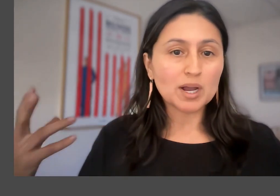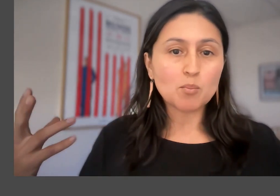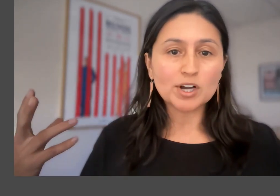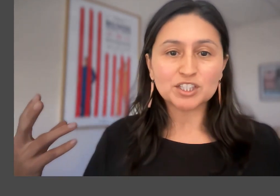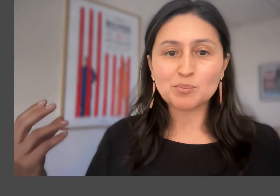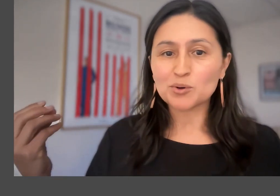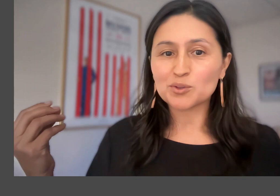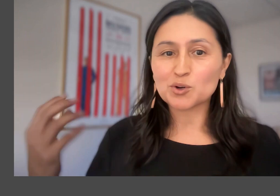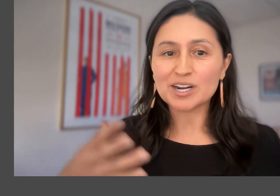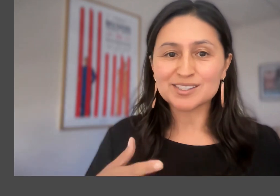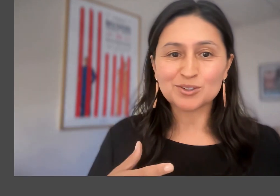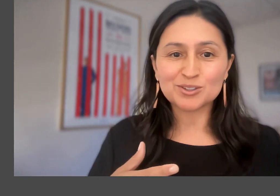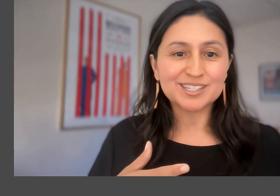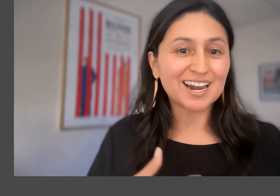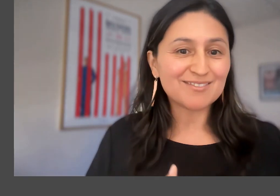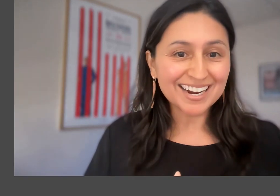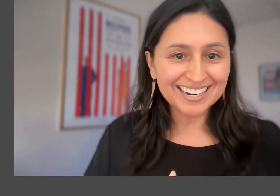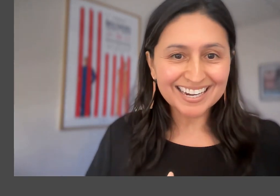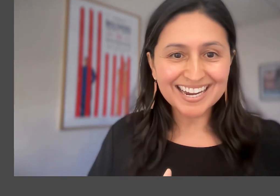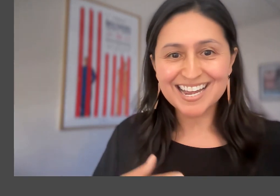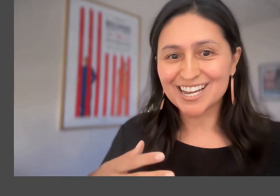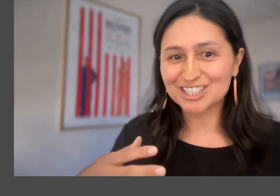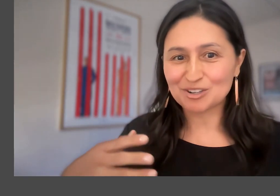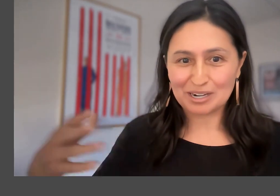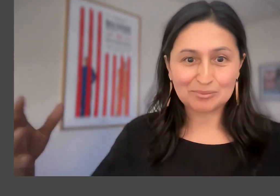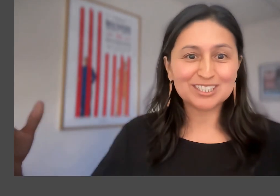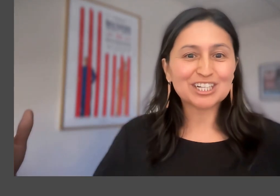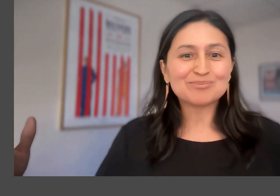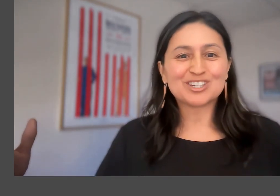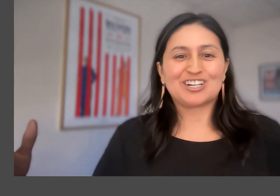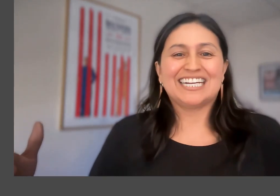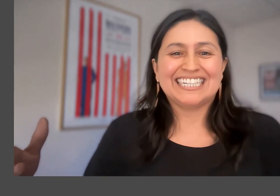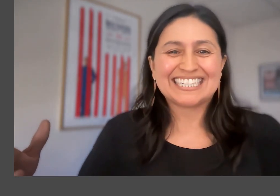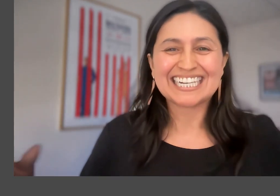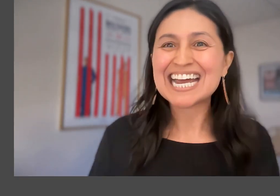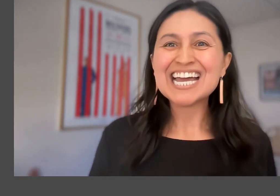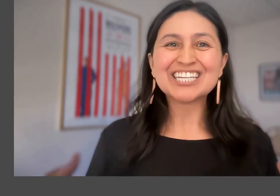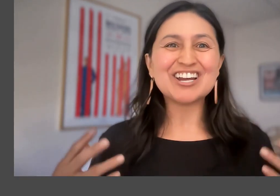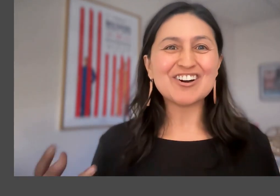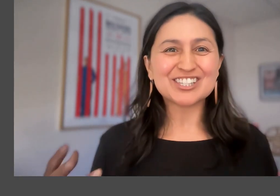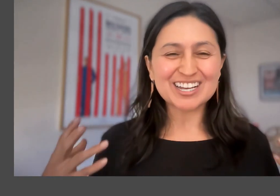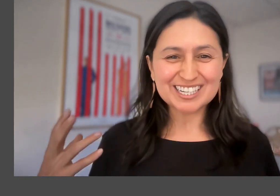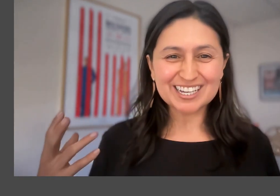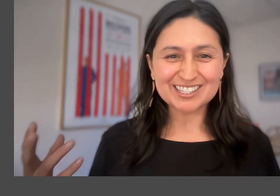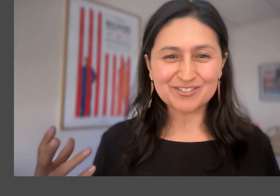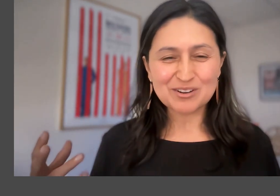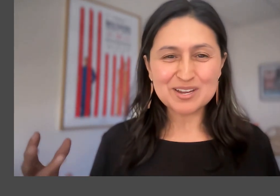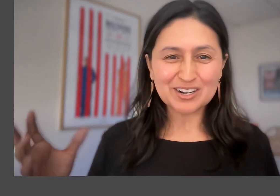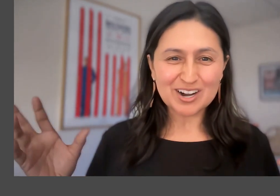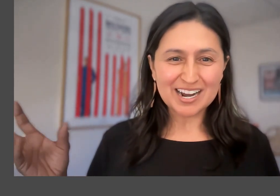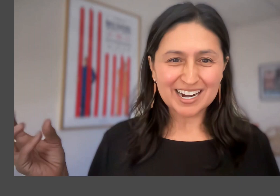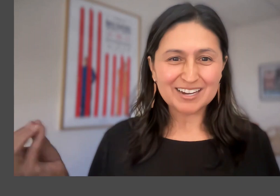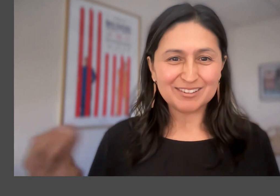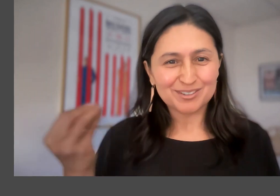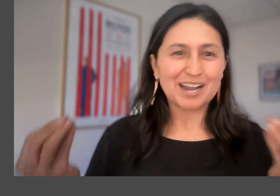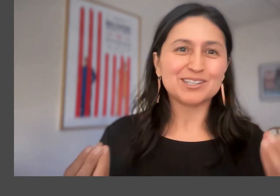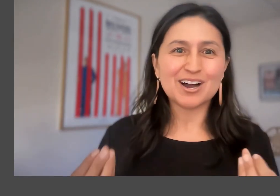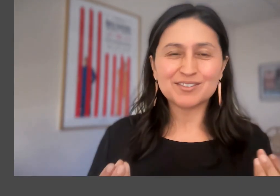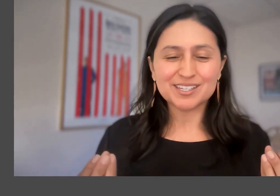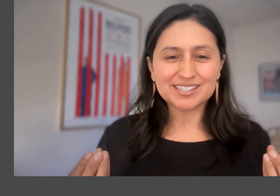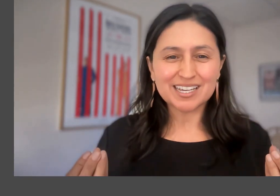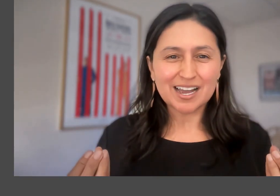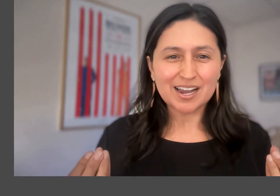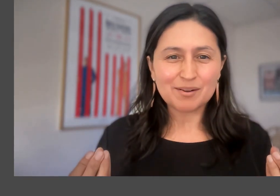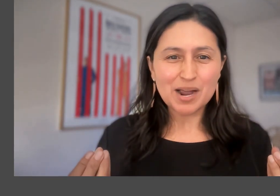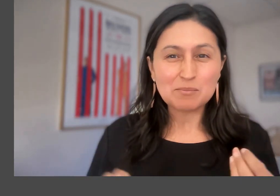was growing up watching both Corazón Salvaje and 21 Jump Street, so as a filmmaker, I